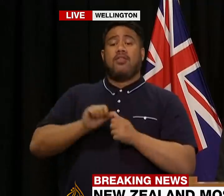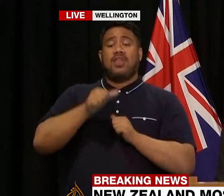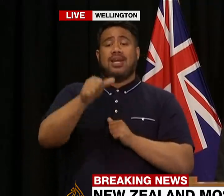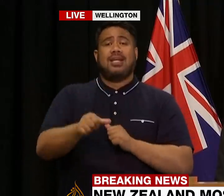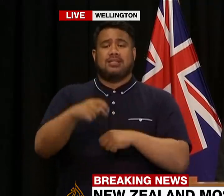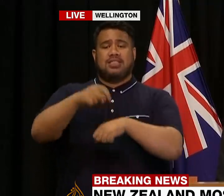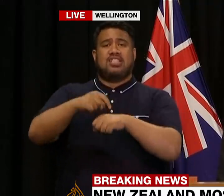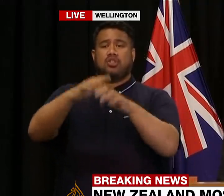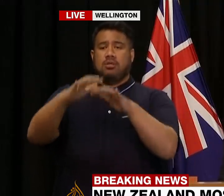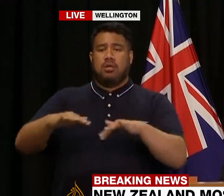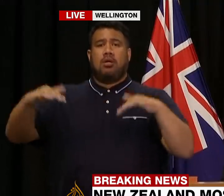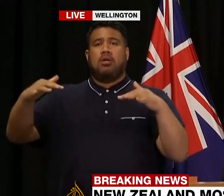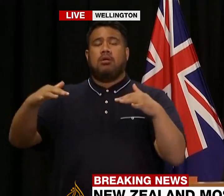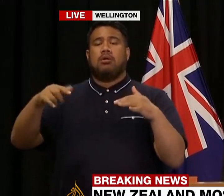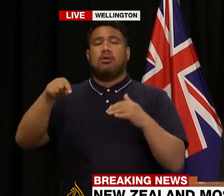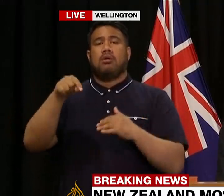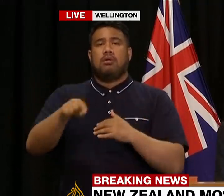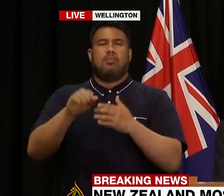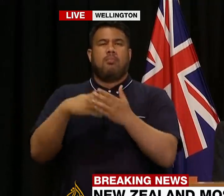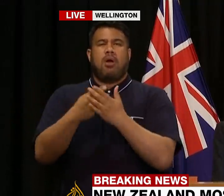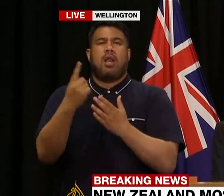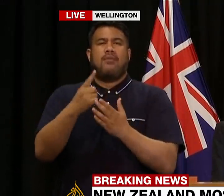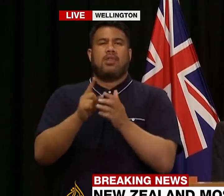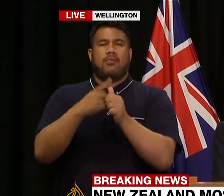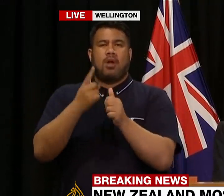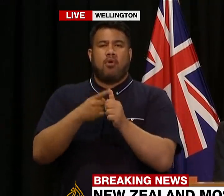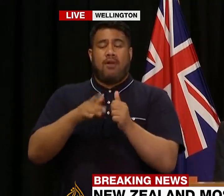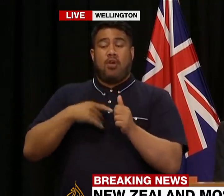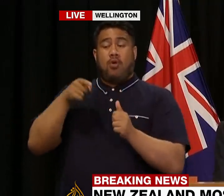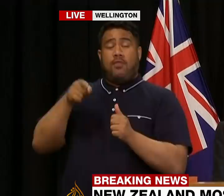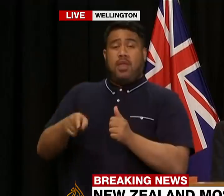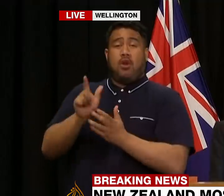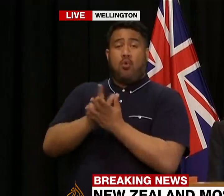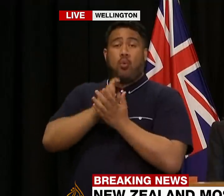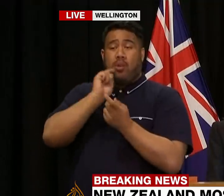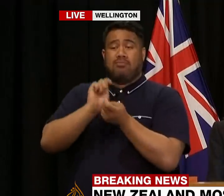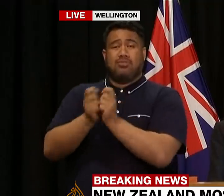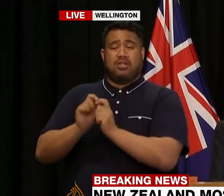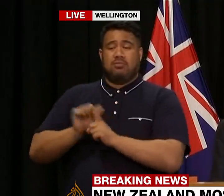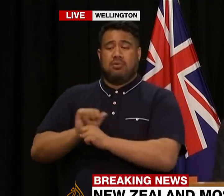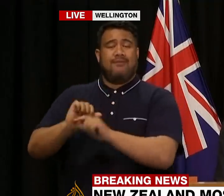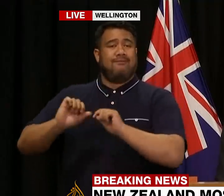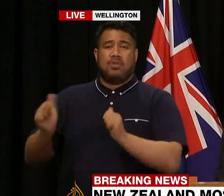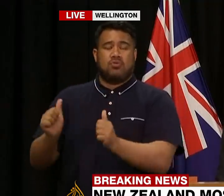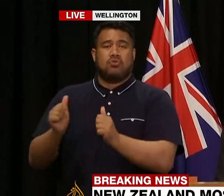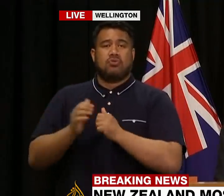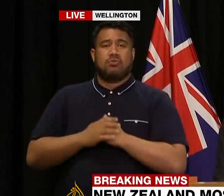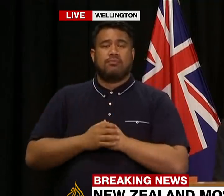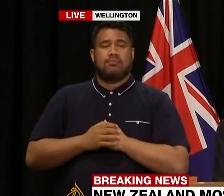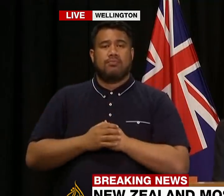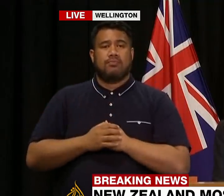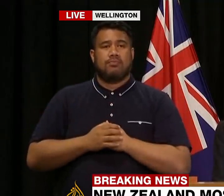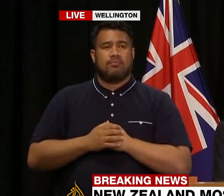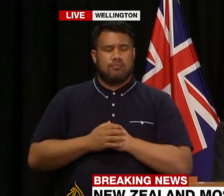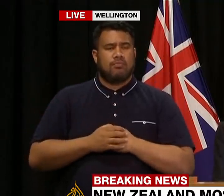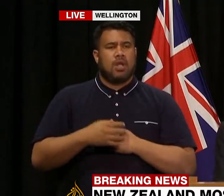session, which is by the 11th of April. As a government, however, we did not wish to allow